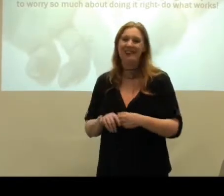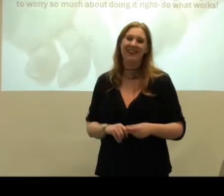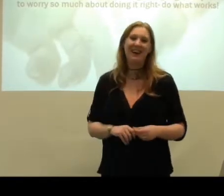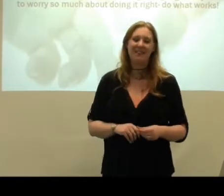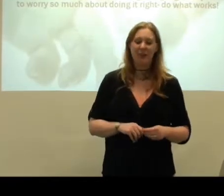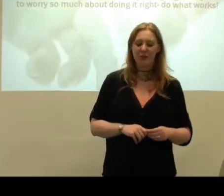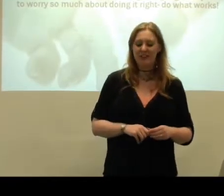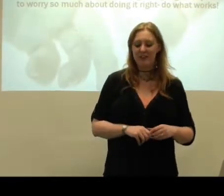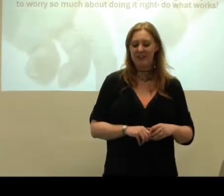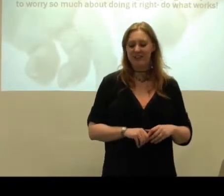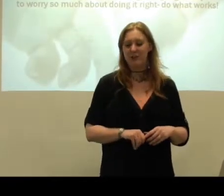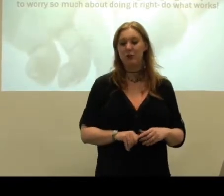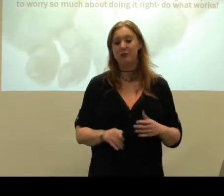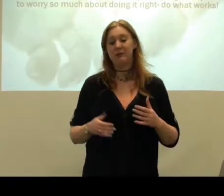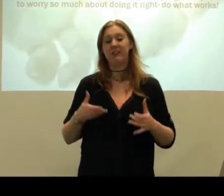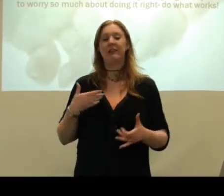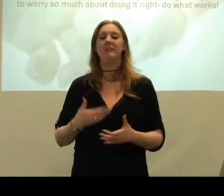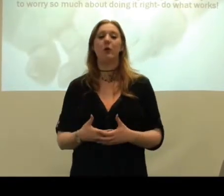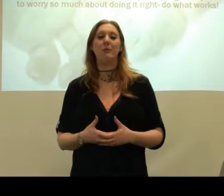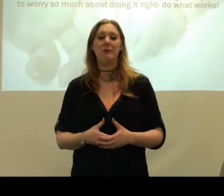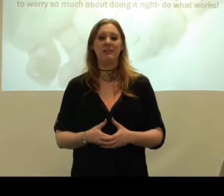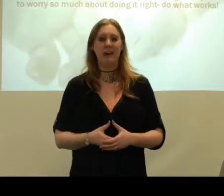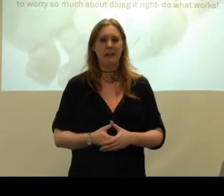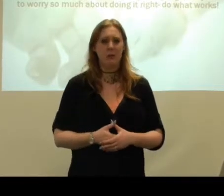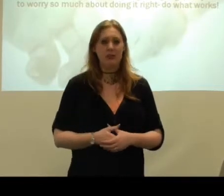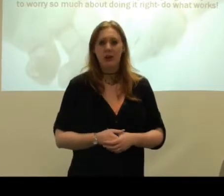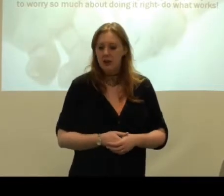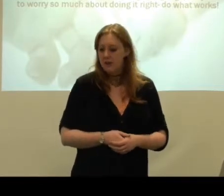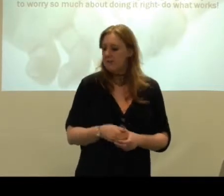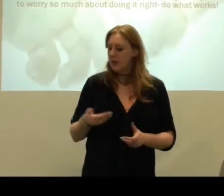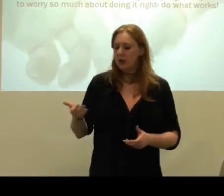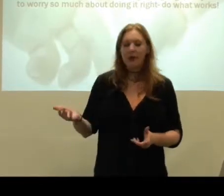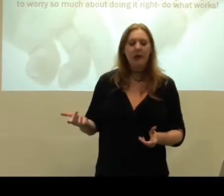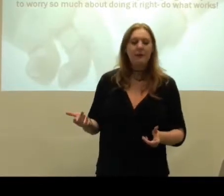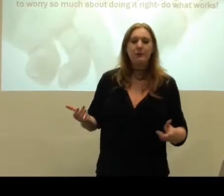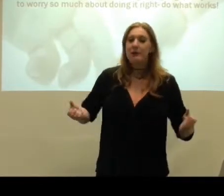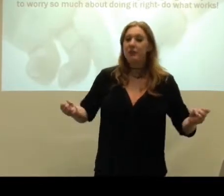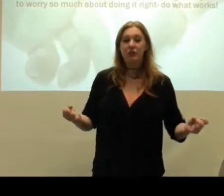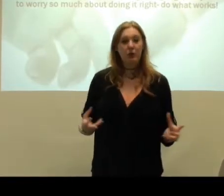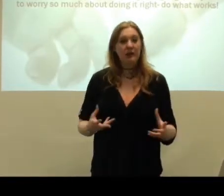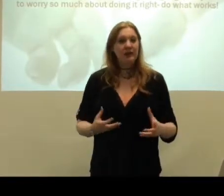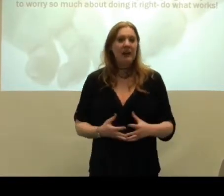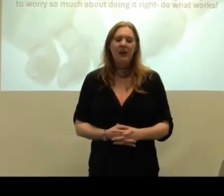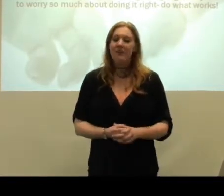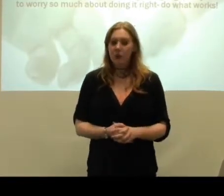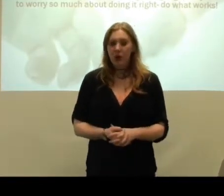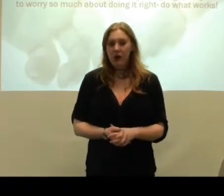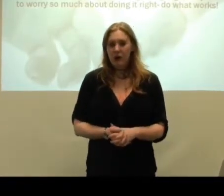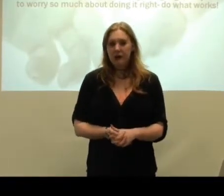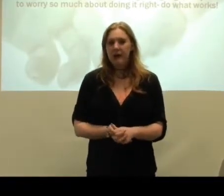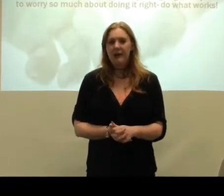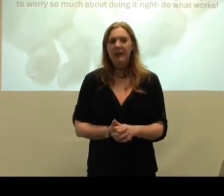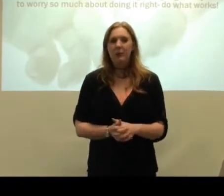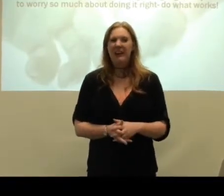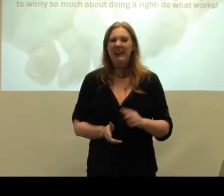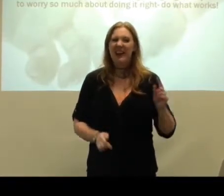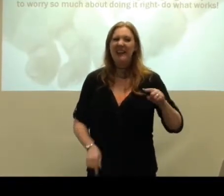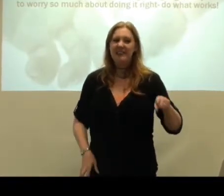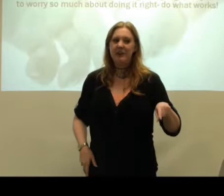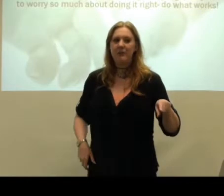lot of other resources too, specifically for baby sign language. Look it up, do it. If you're wrong, it'll be a lot easier for